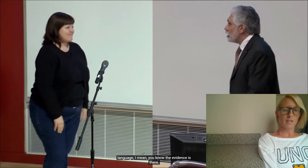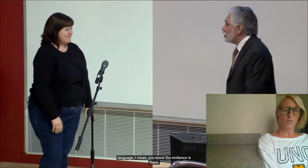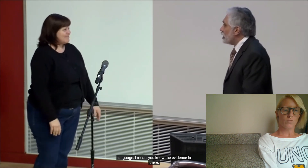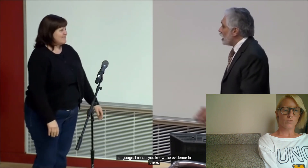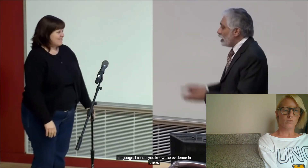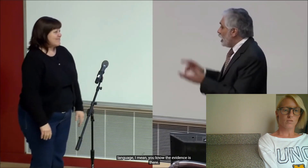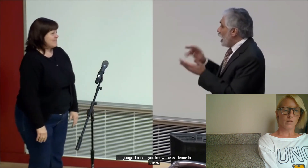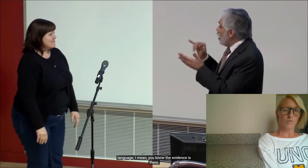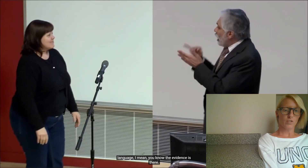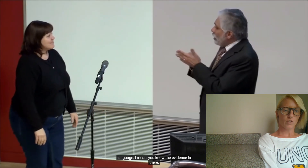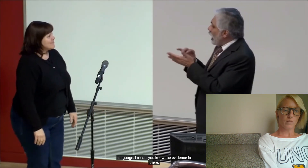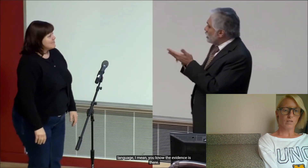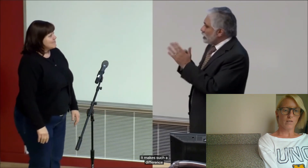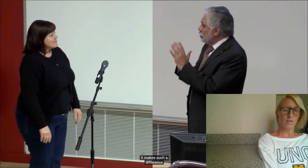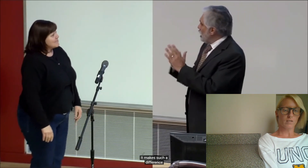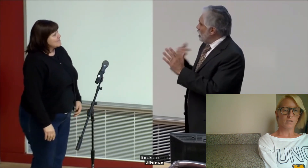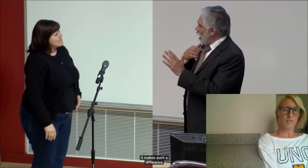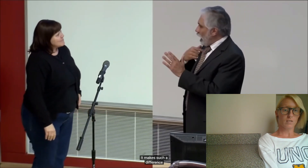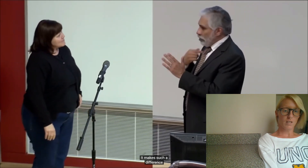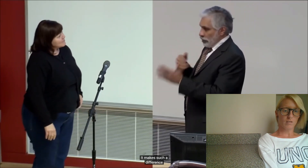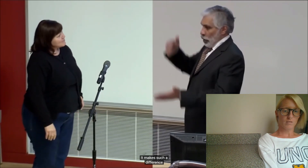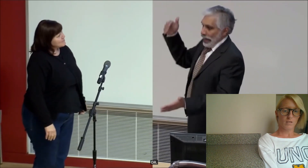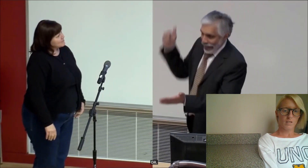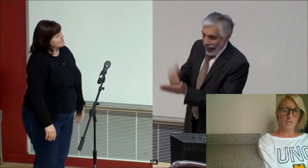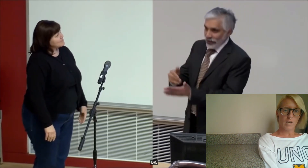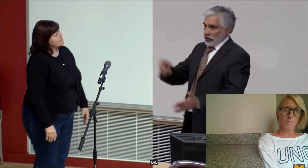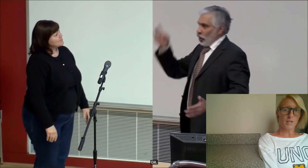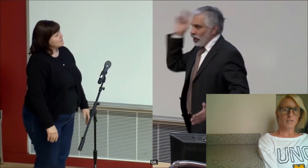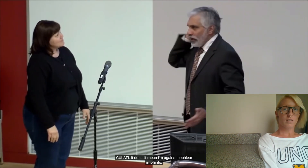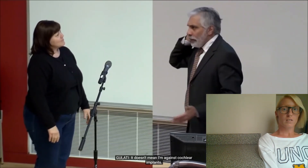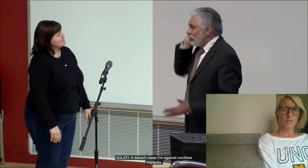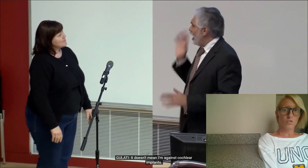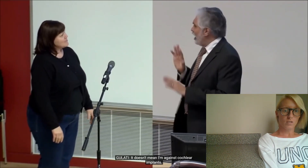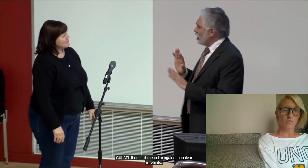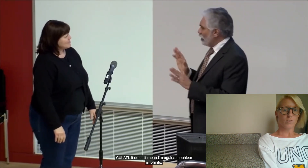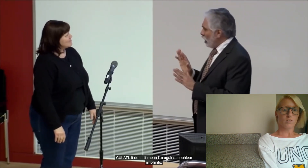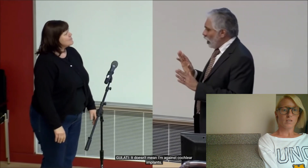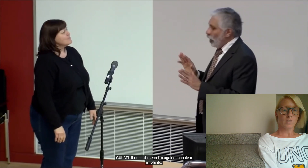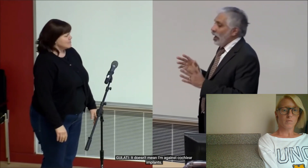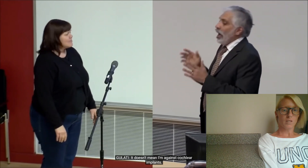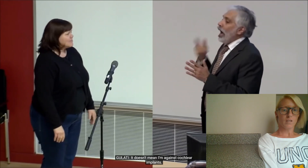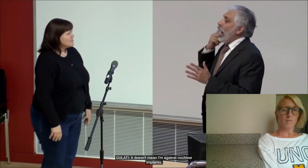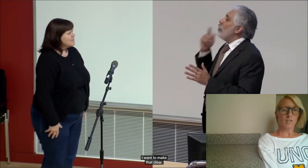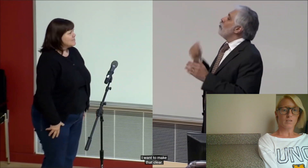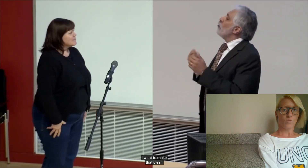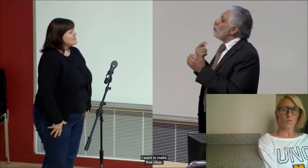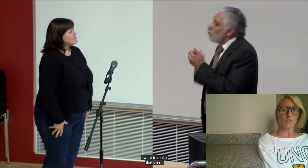I mean, you know, the evidence is there. It makes such a difference. It doesn't mean I'm against